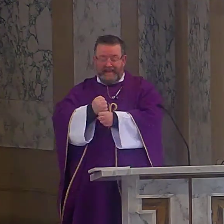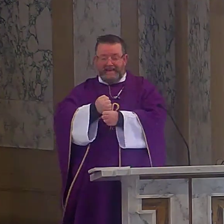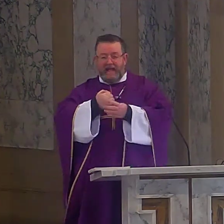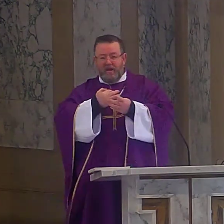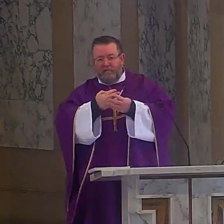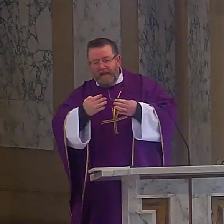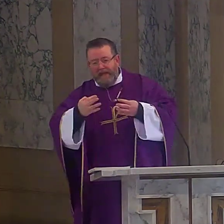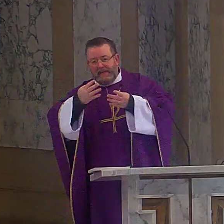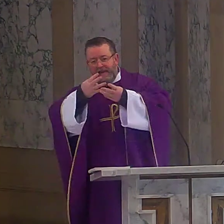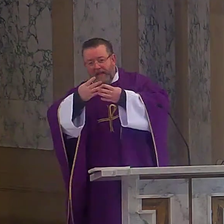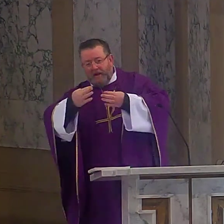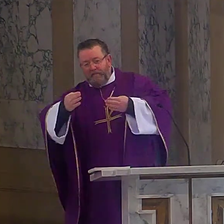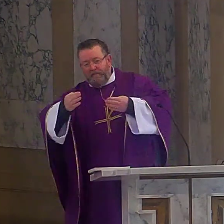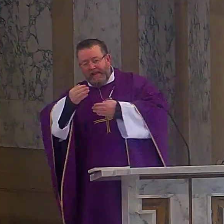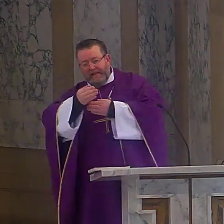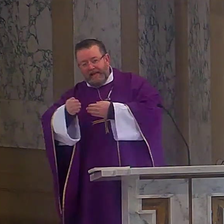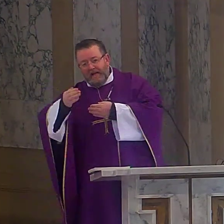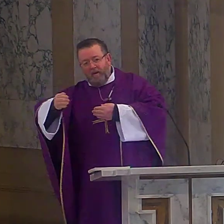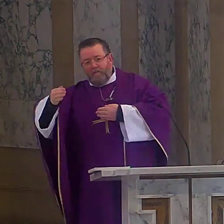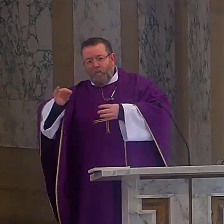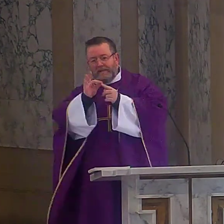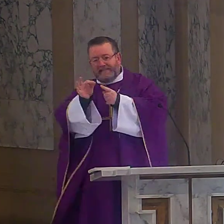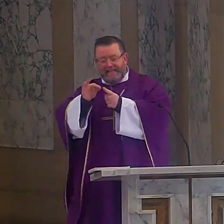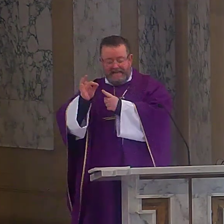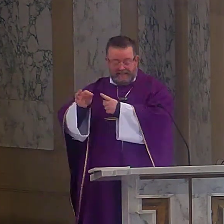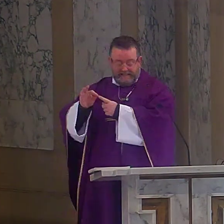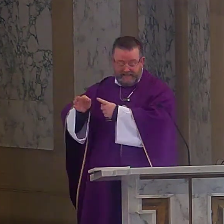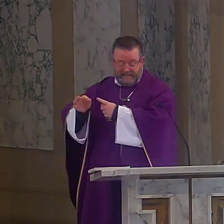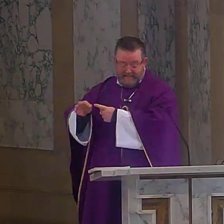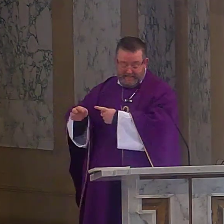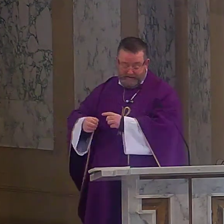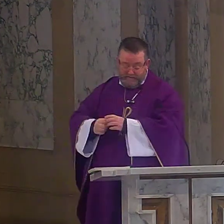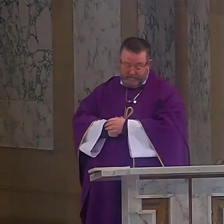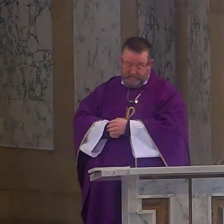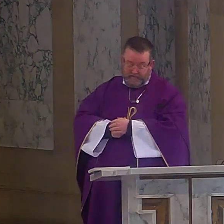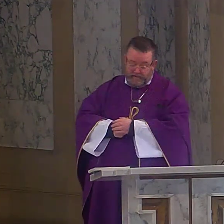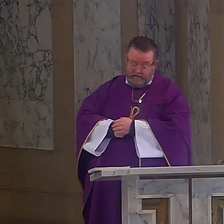make many many more seeds